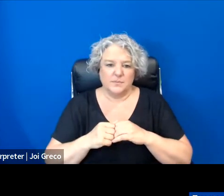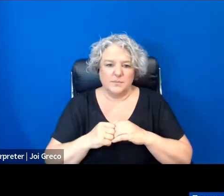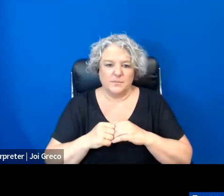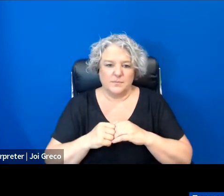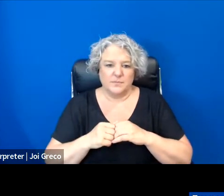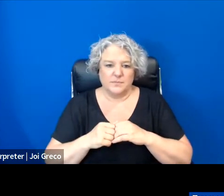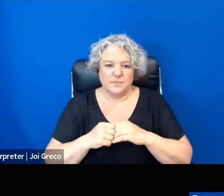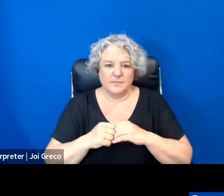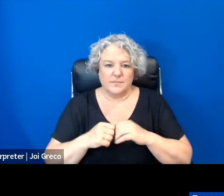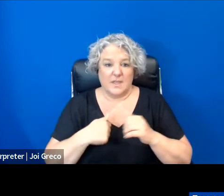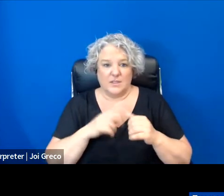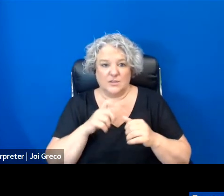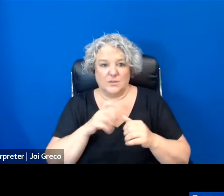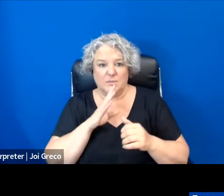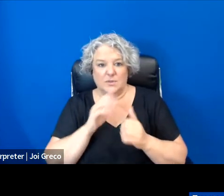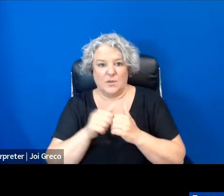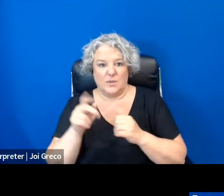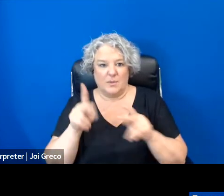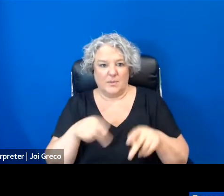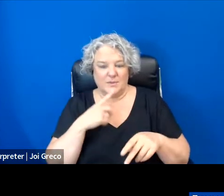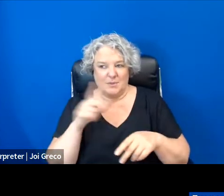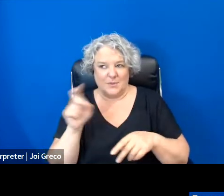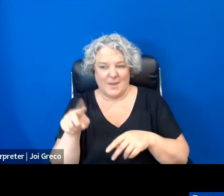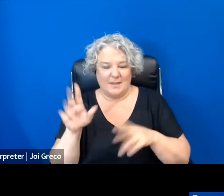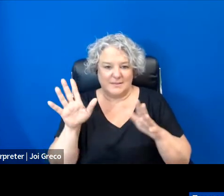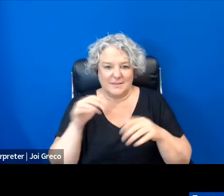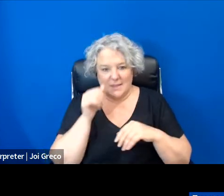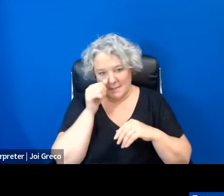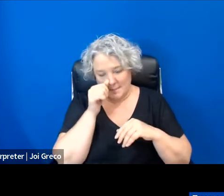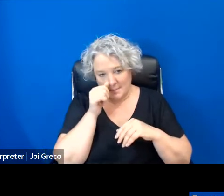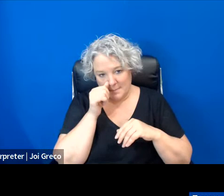suppose I should be talking to the person who asked the question.